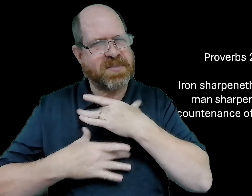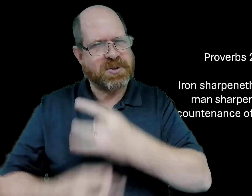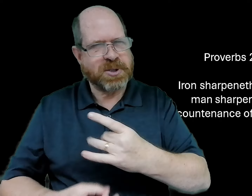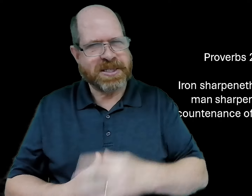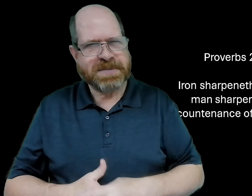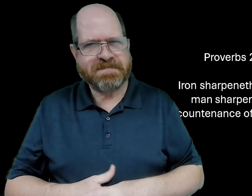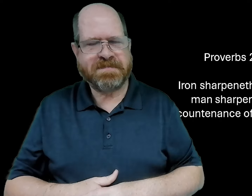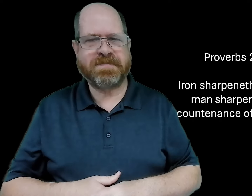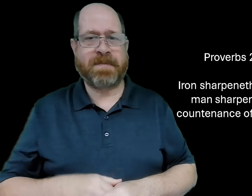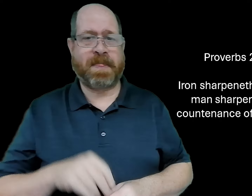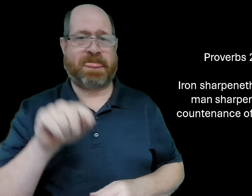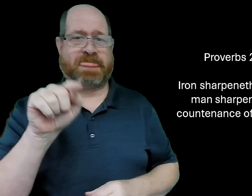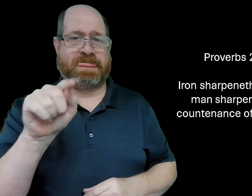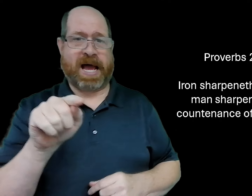It's pretty interesting.